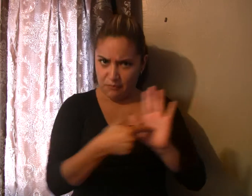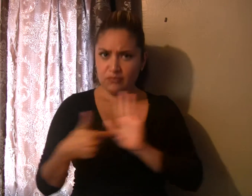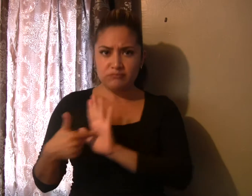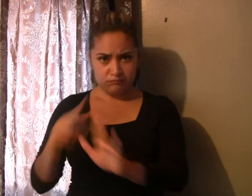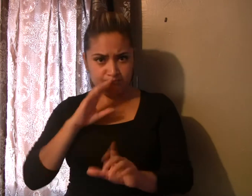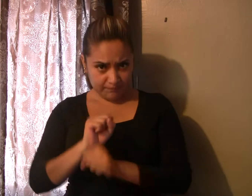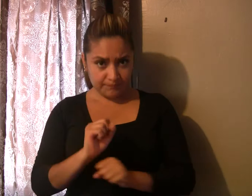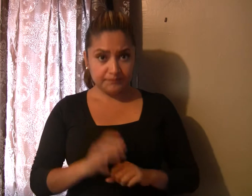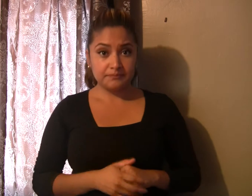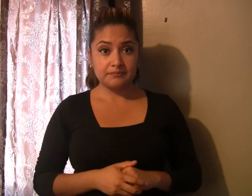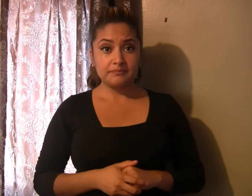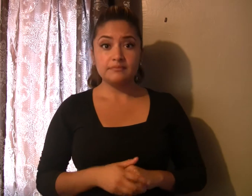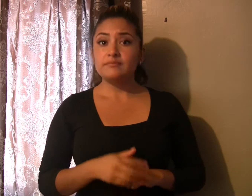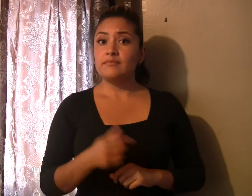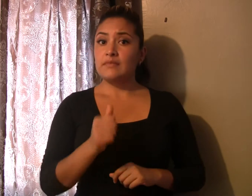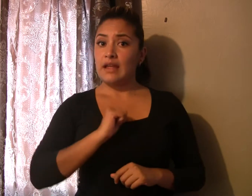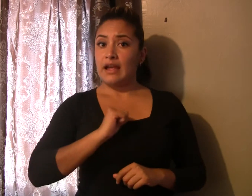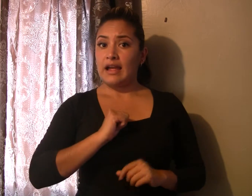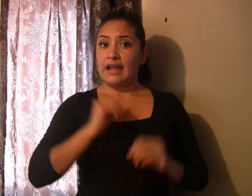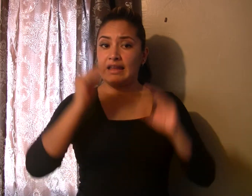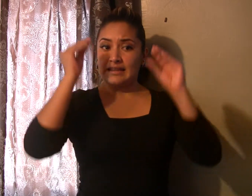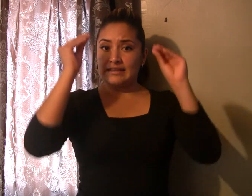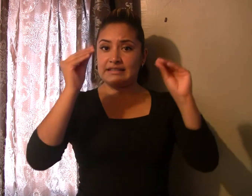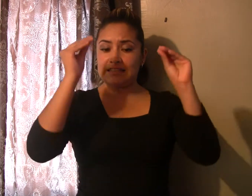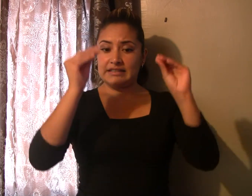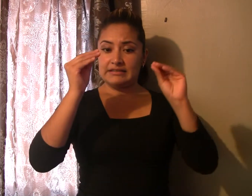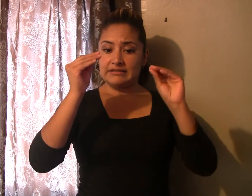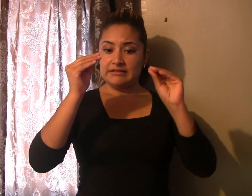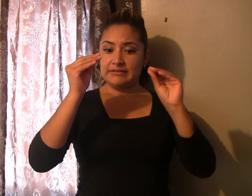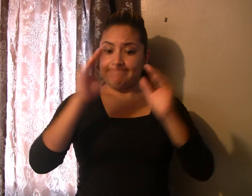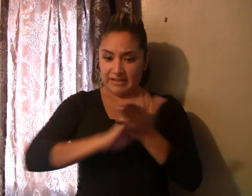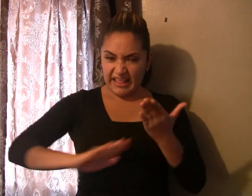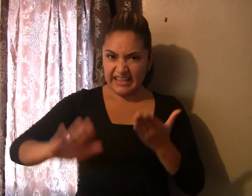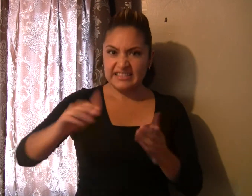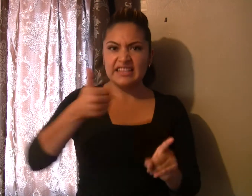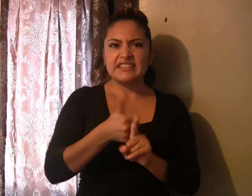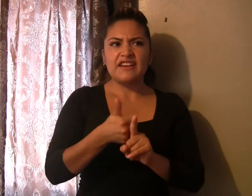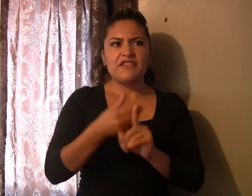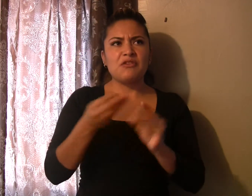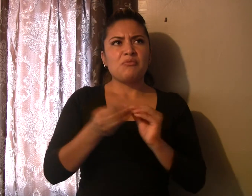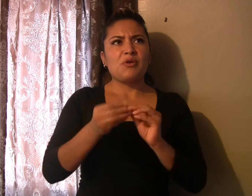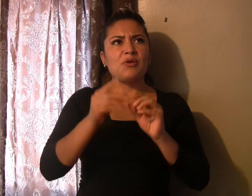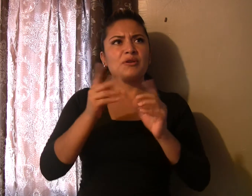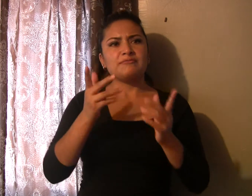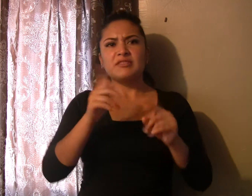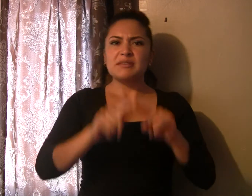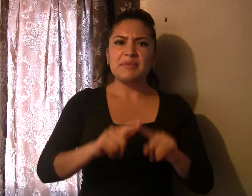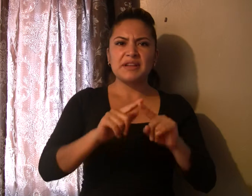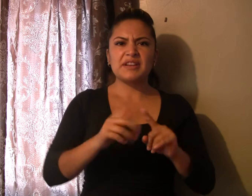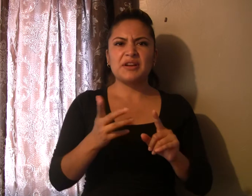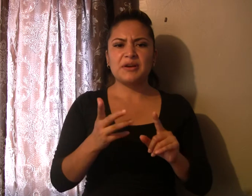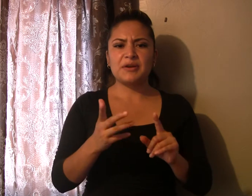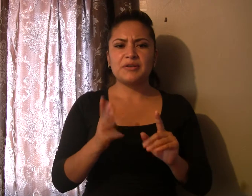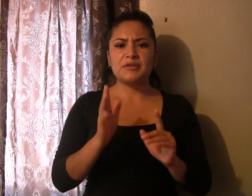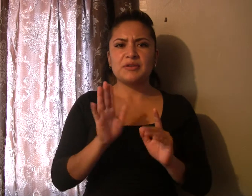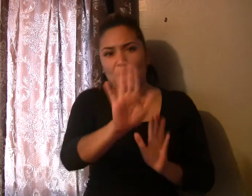I teach a class that is more of a skills-based class, and it's for freshman students in college, and it's a